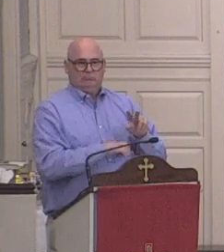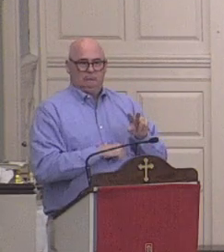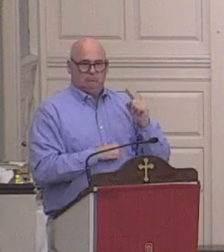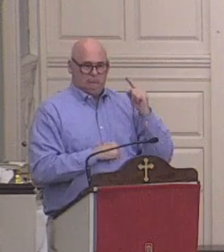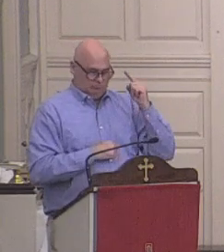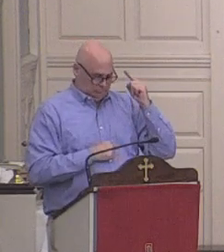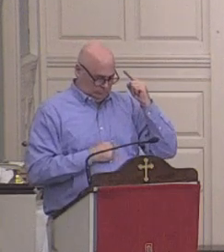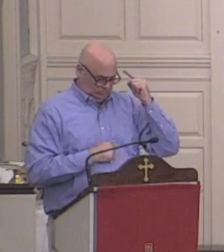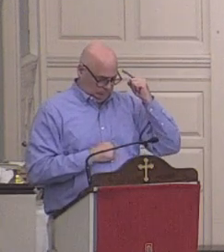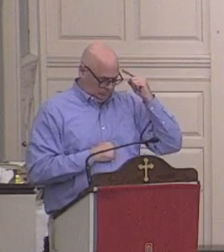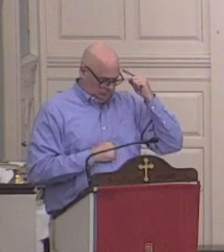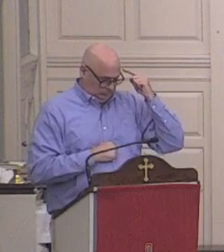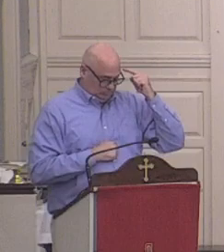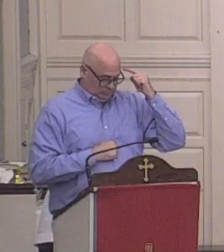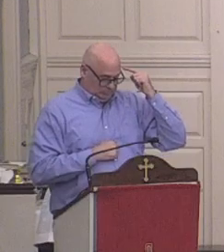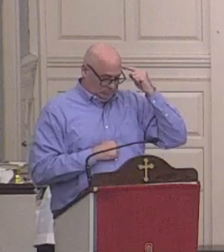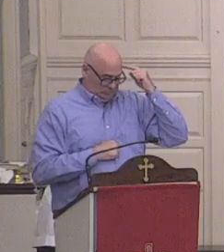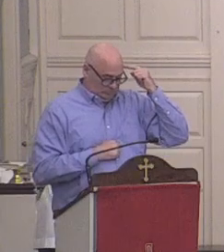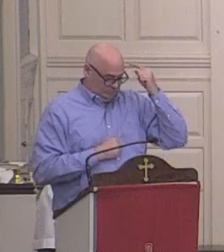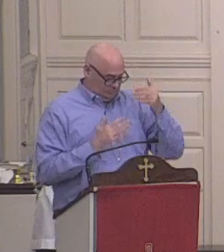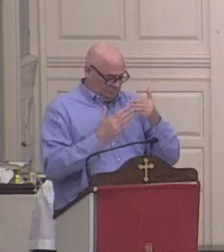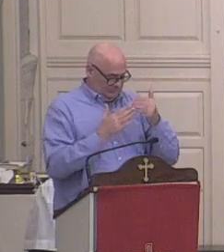that Jesus had said to him,